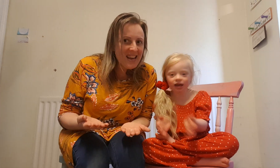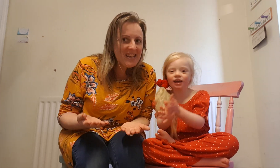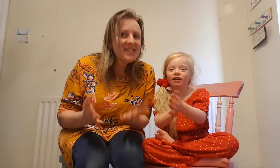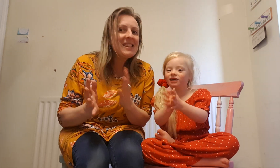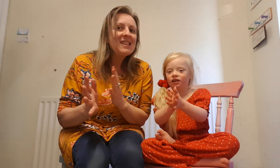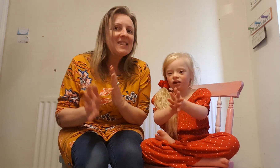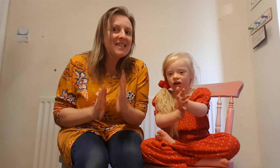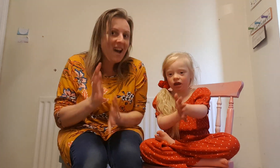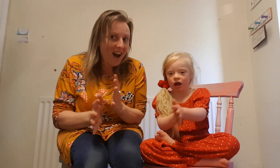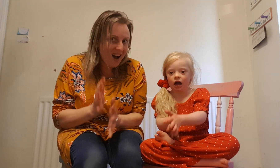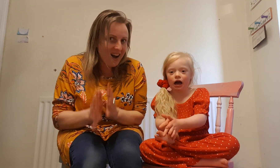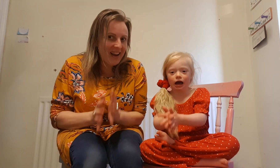Today's sign